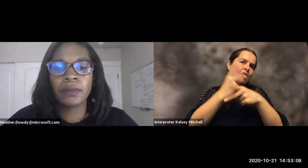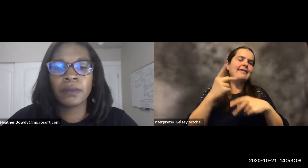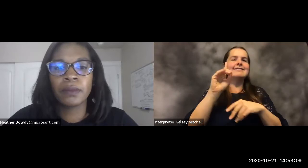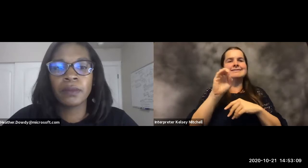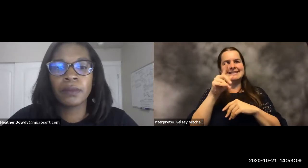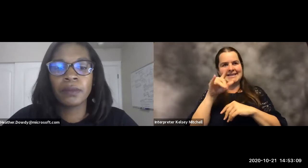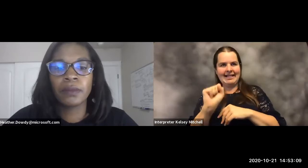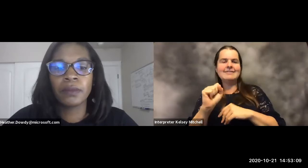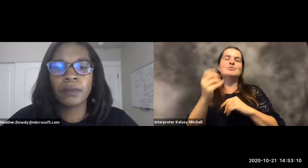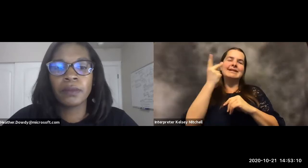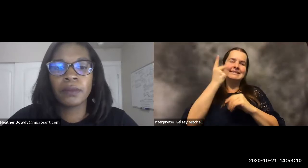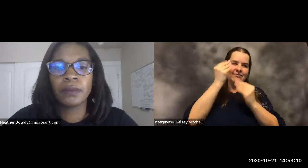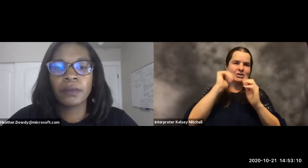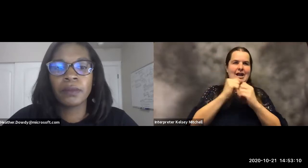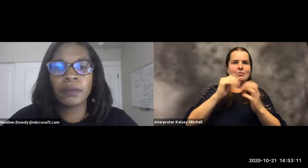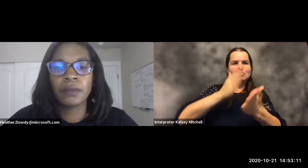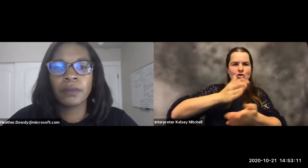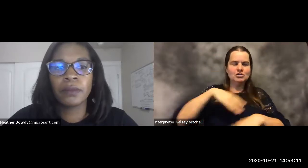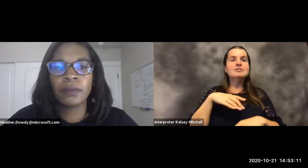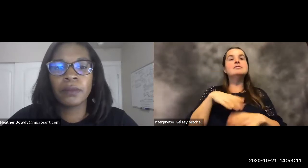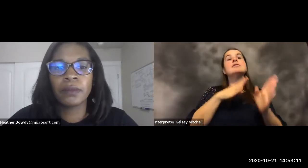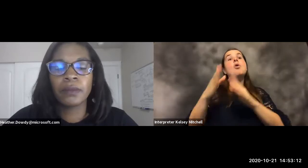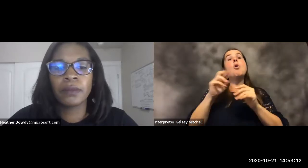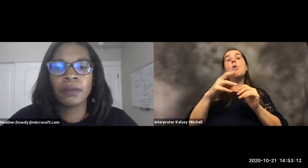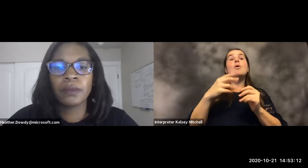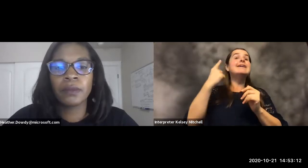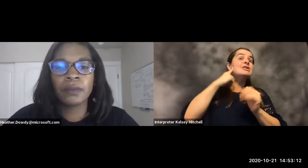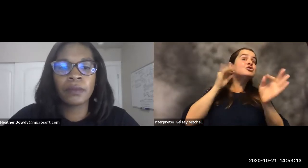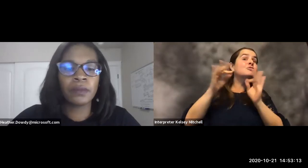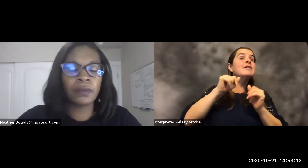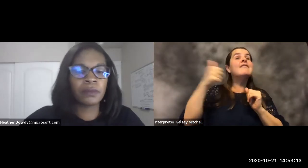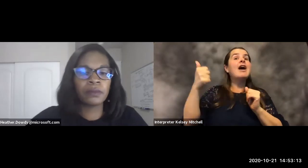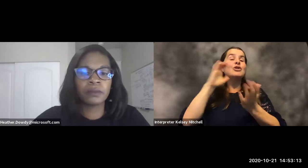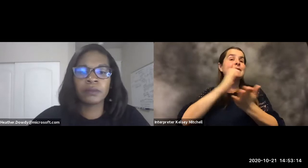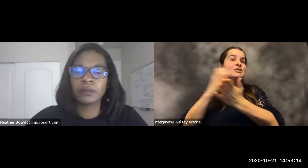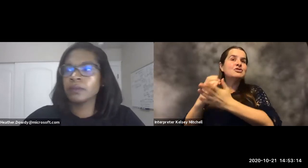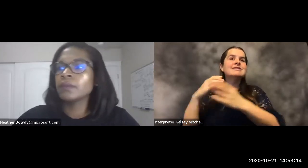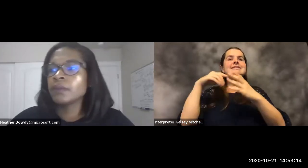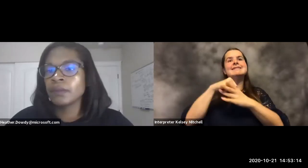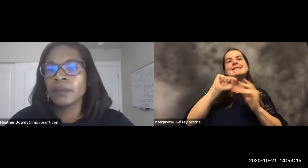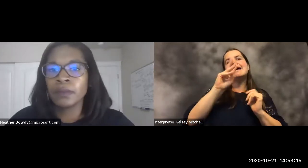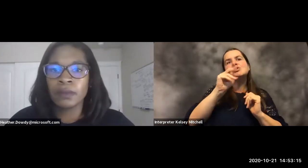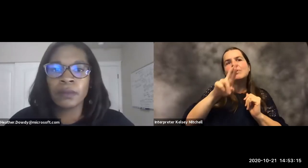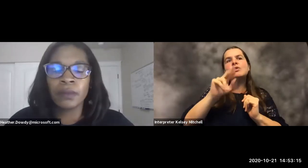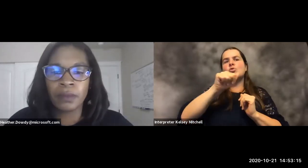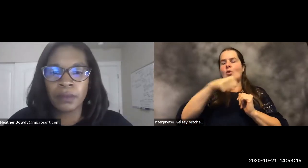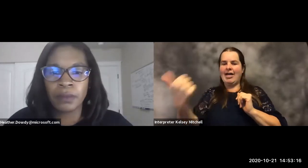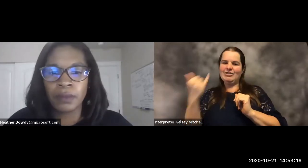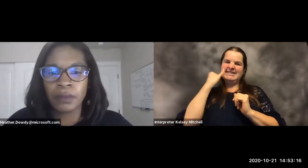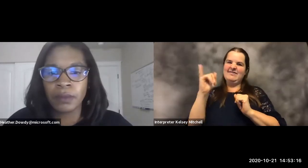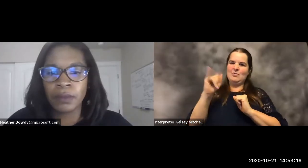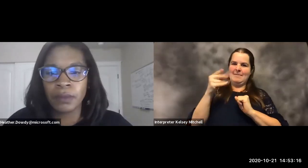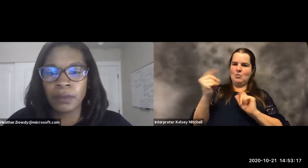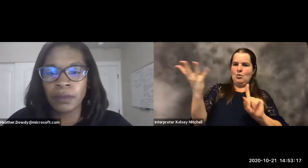microwave bowl on height. And even hear descriptions of images in other apps like Twitter by importing them into Seeing AI. A close-up of